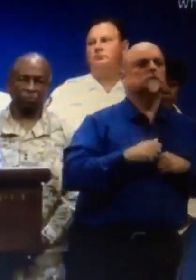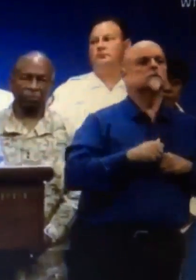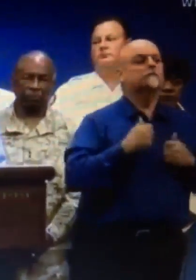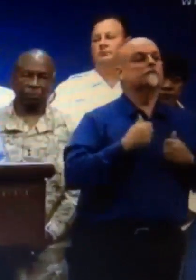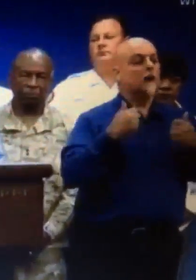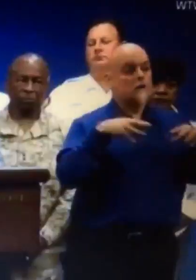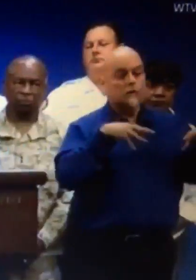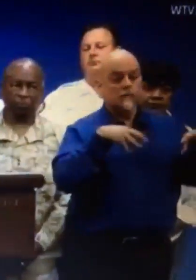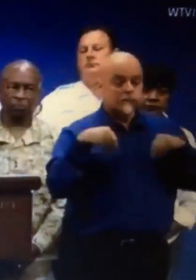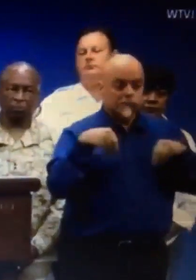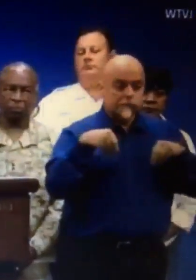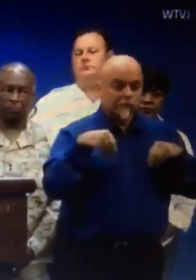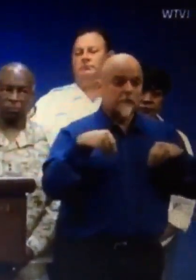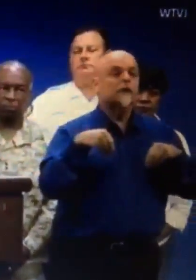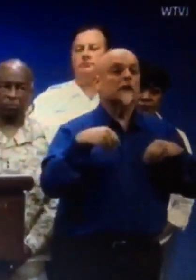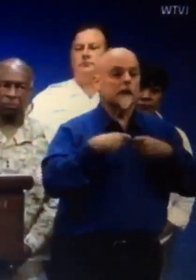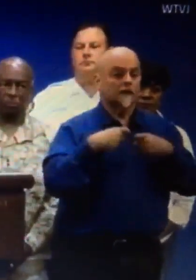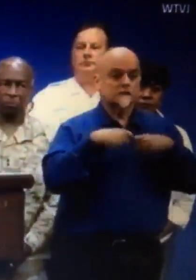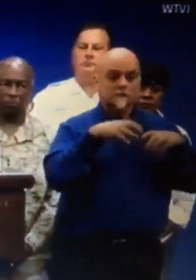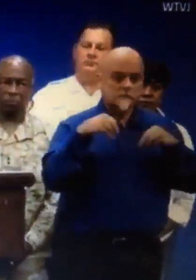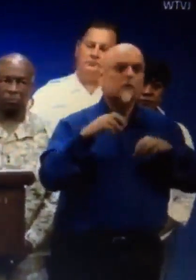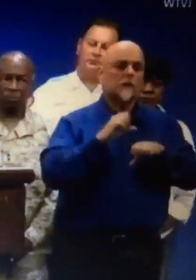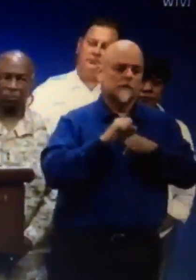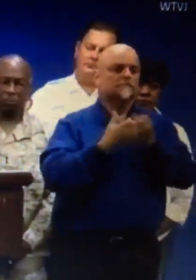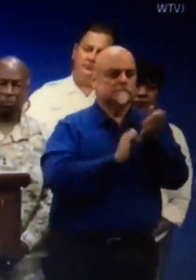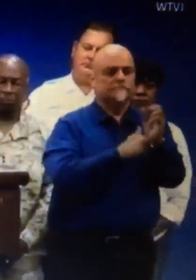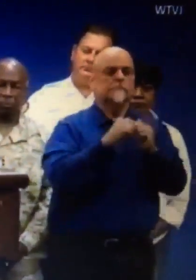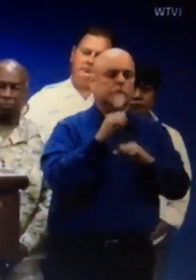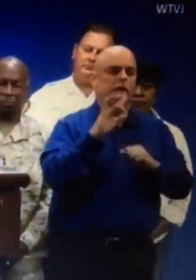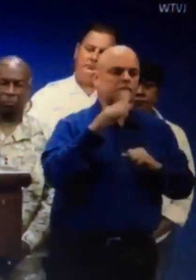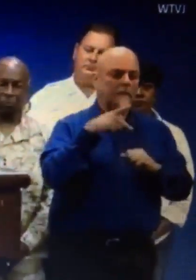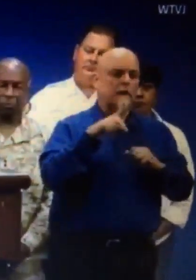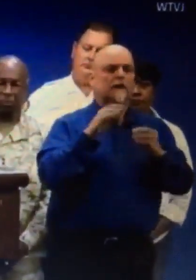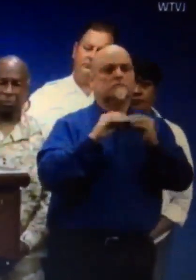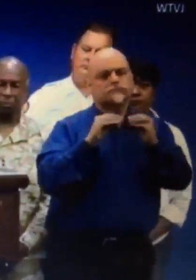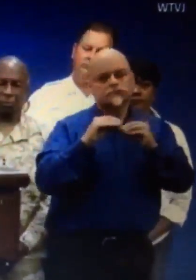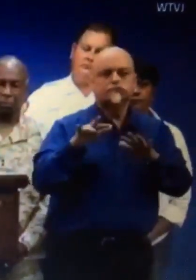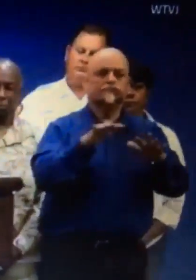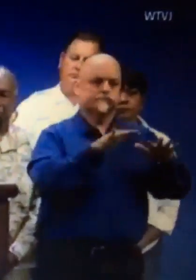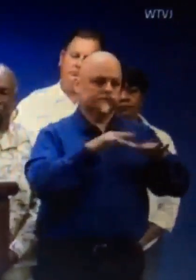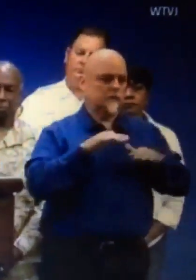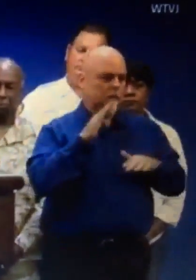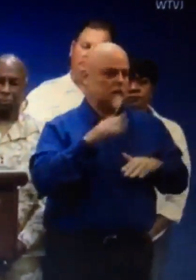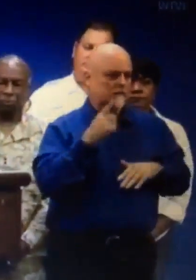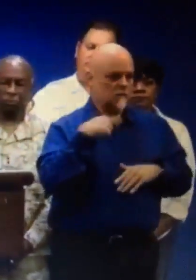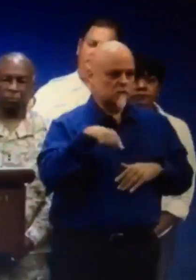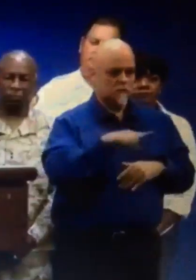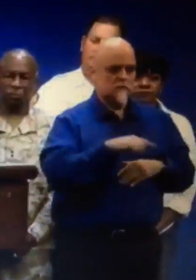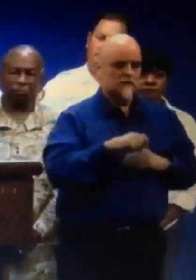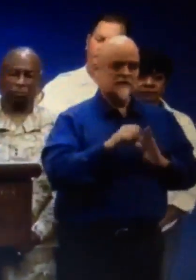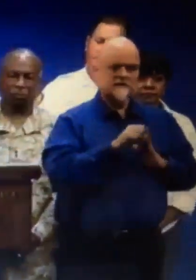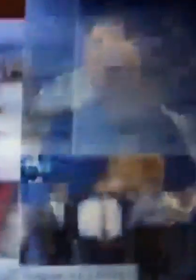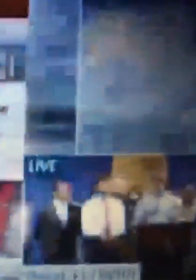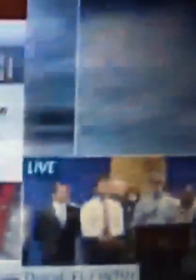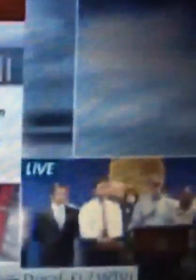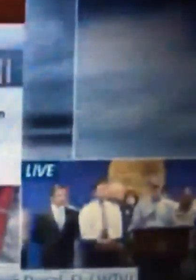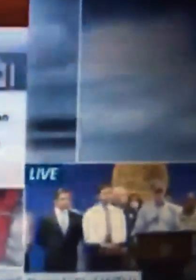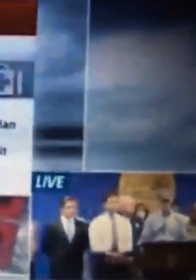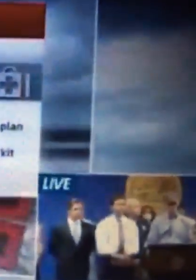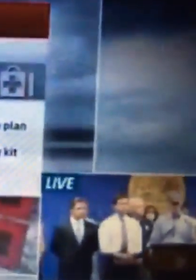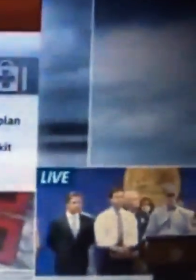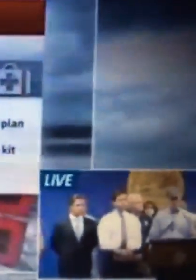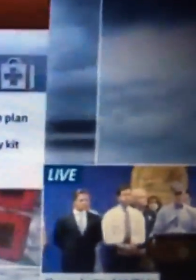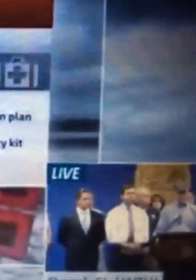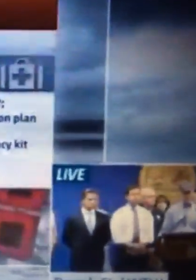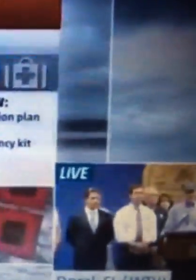possible following the storm. They're actively pre-positioning resources throughout the state and in neighboring states. We know from previous